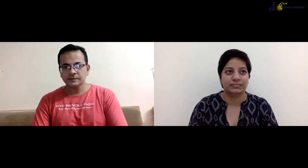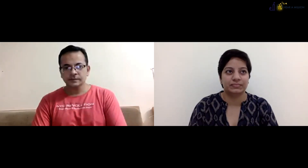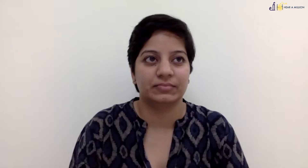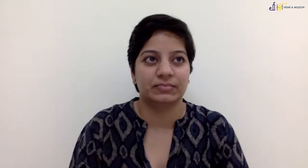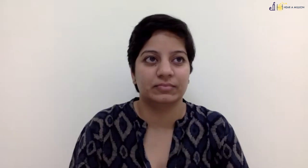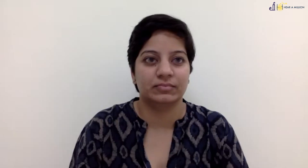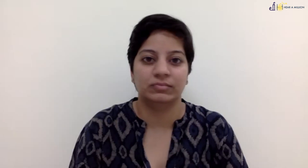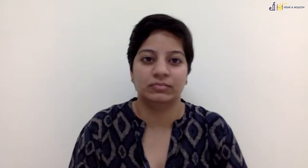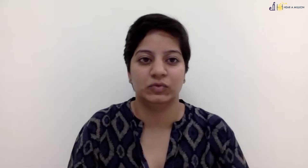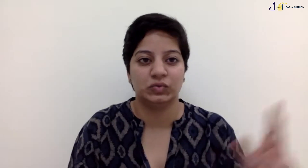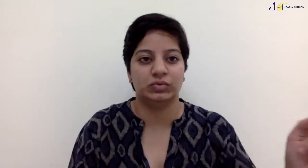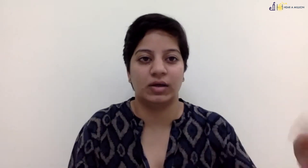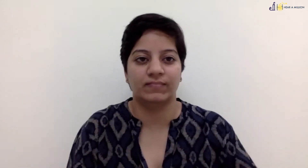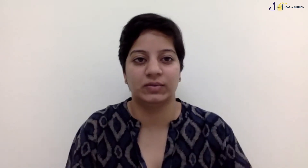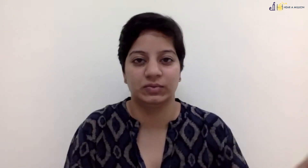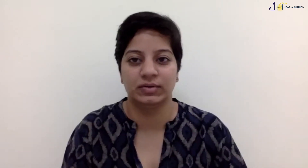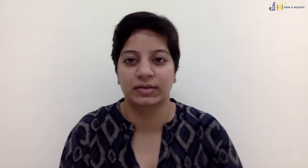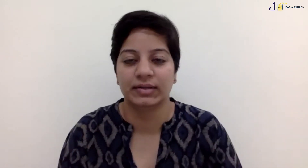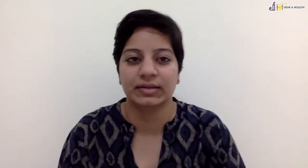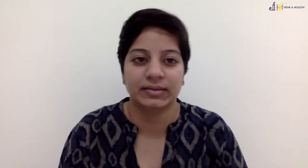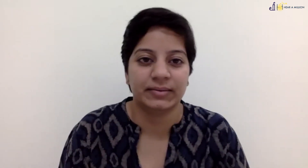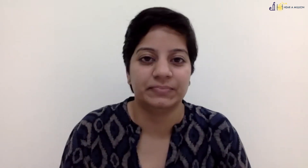can you have PPT?